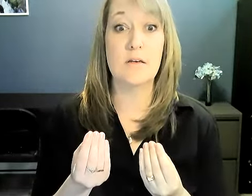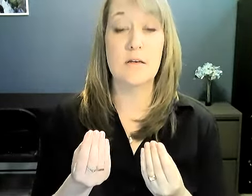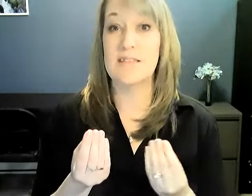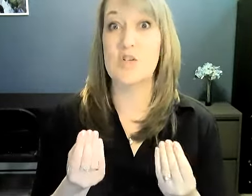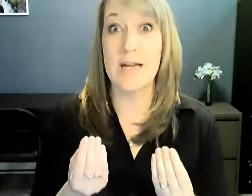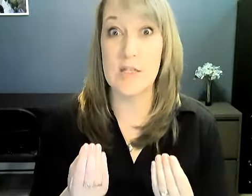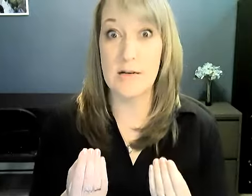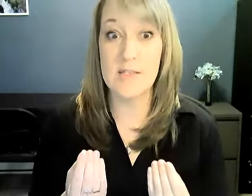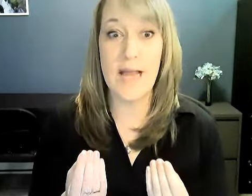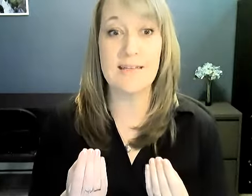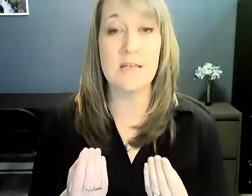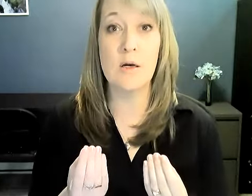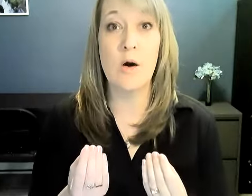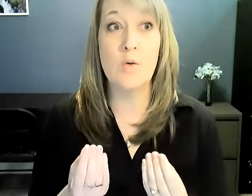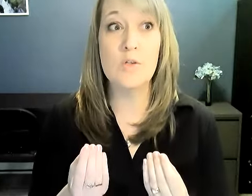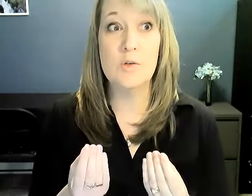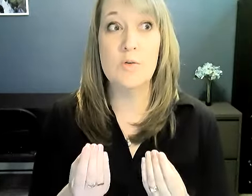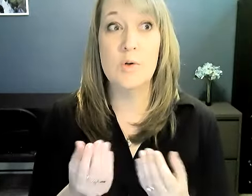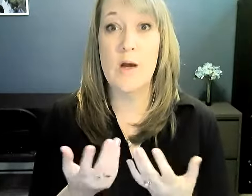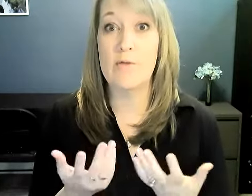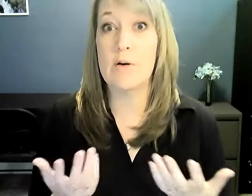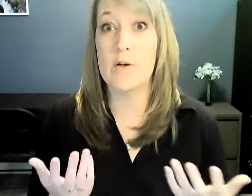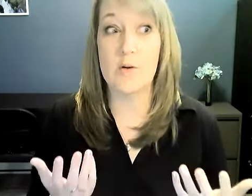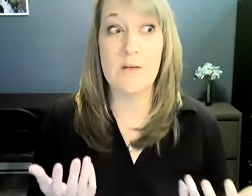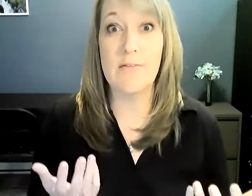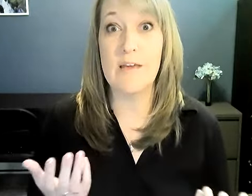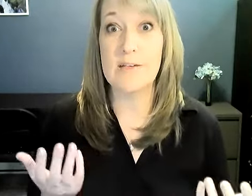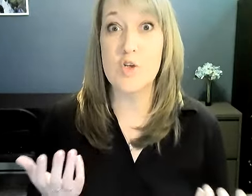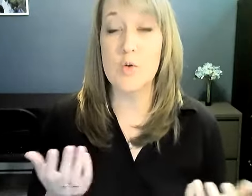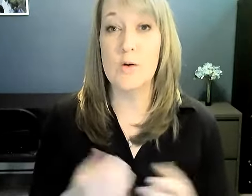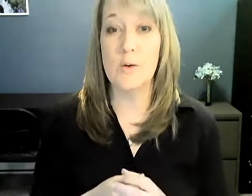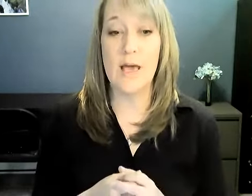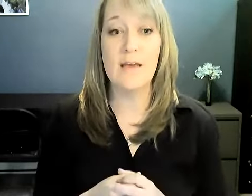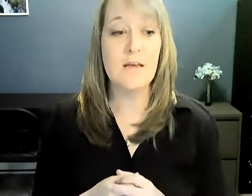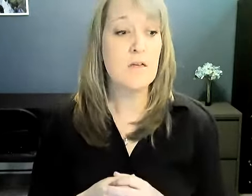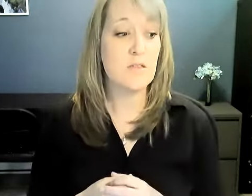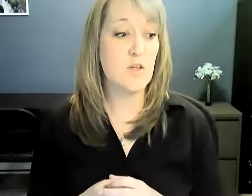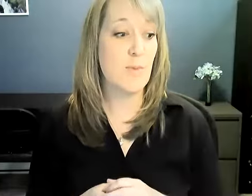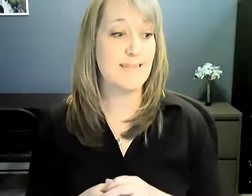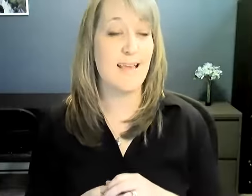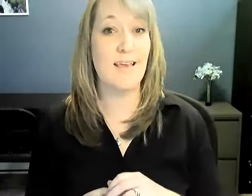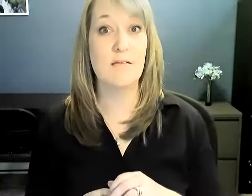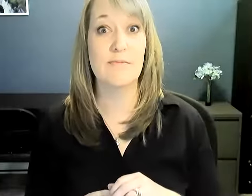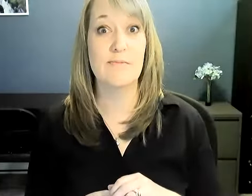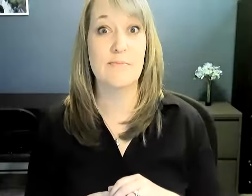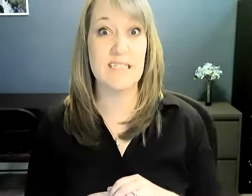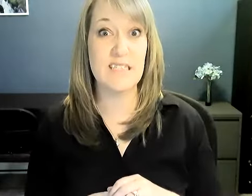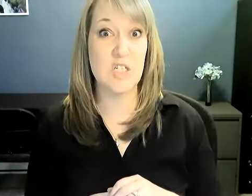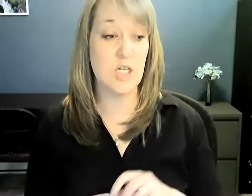it's directional, so it has to go to whoever you're giving to. Okay, so you might say, my sister